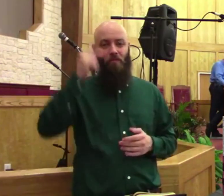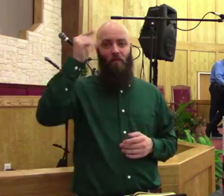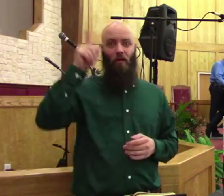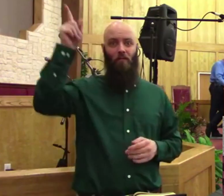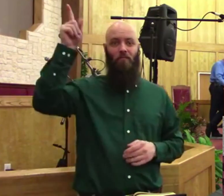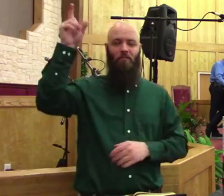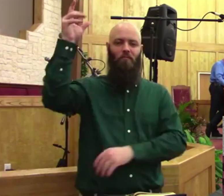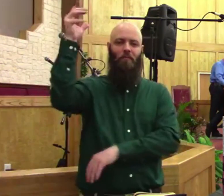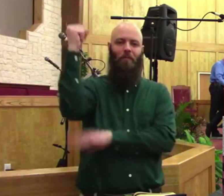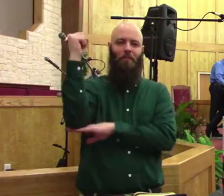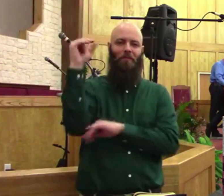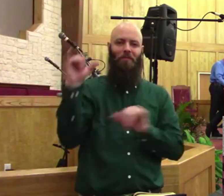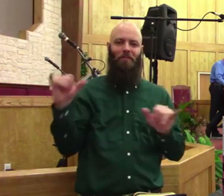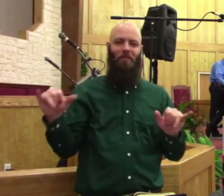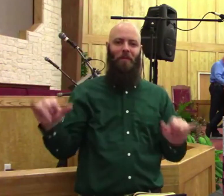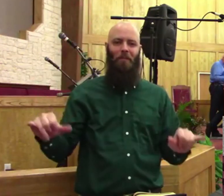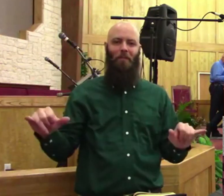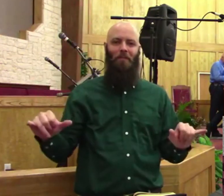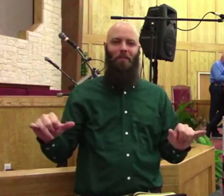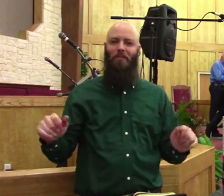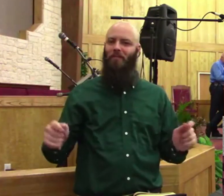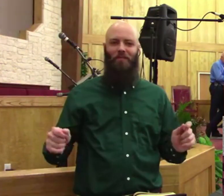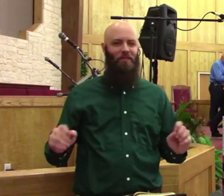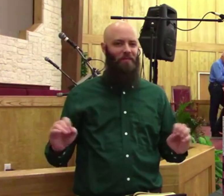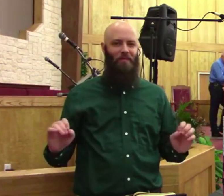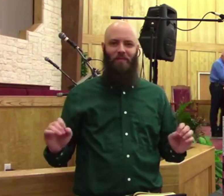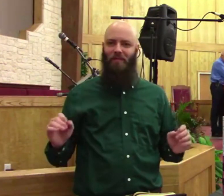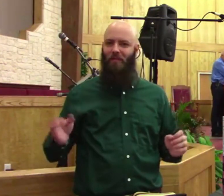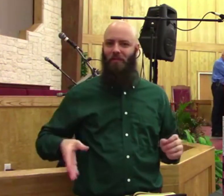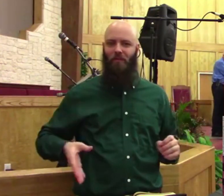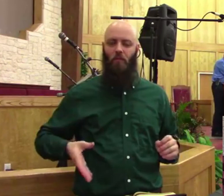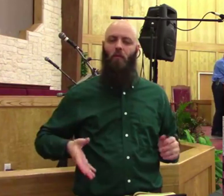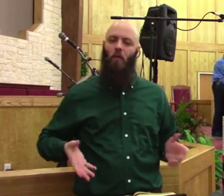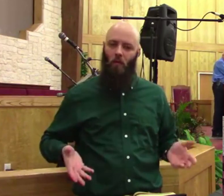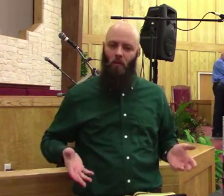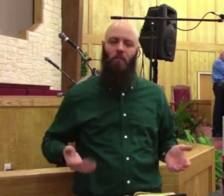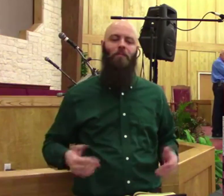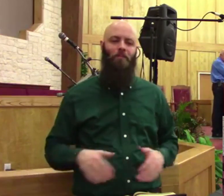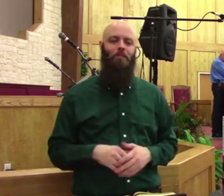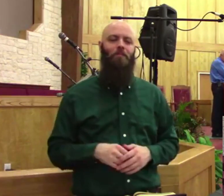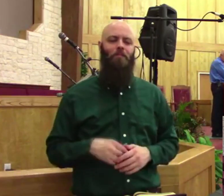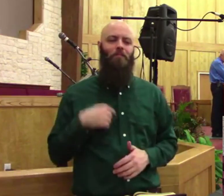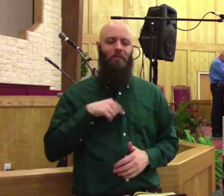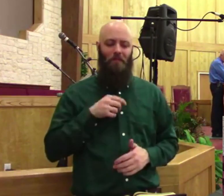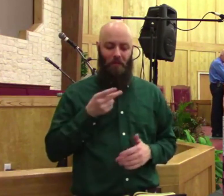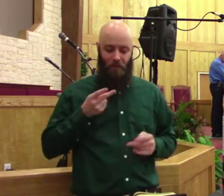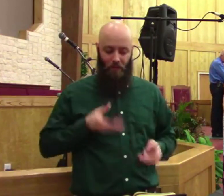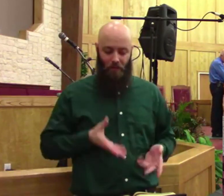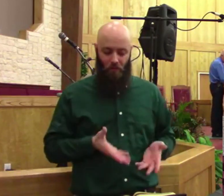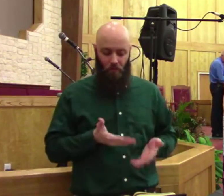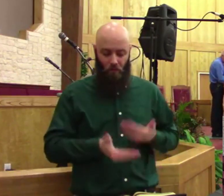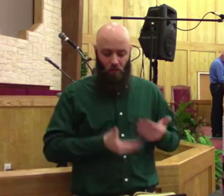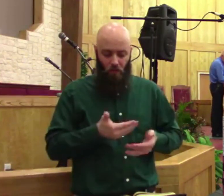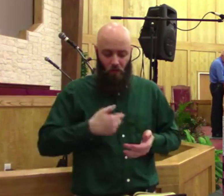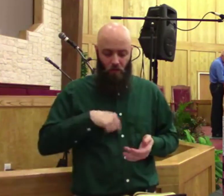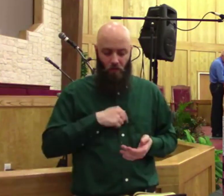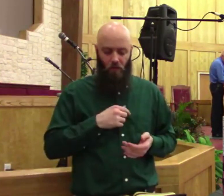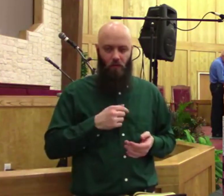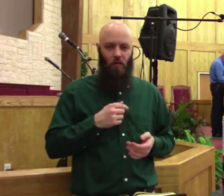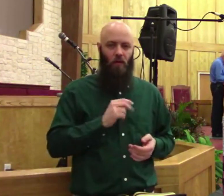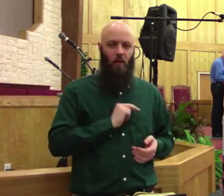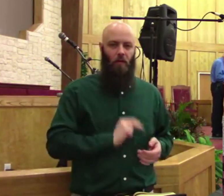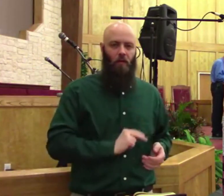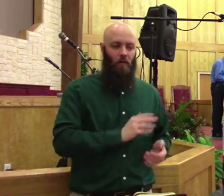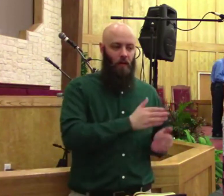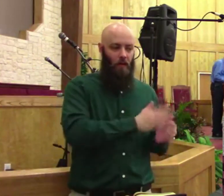changes. So we go from toward the end of